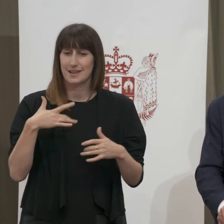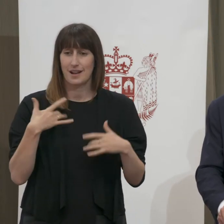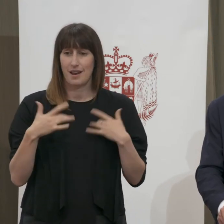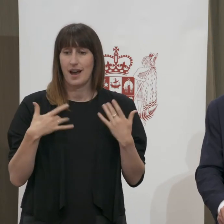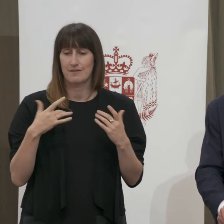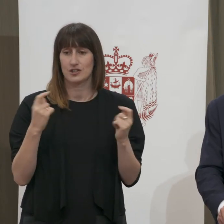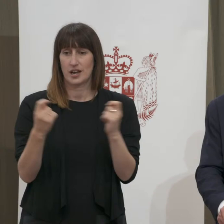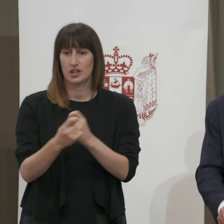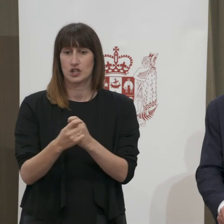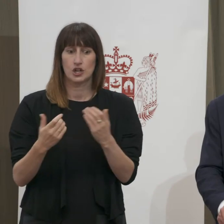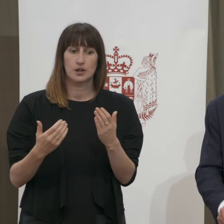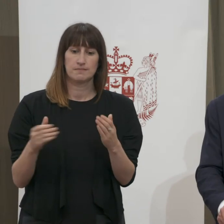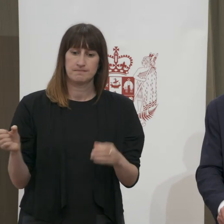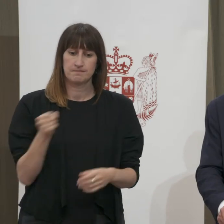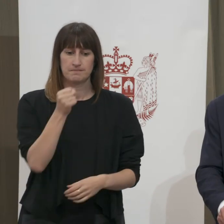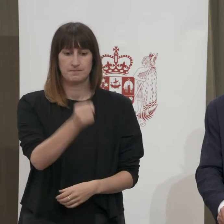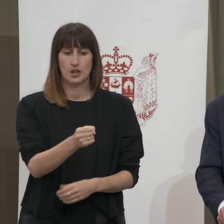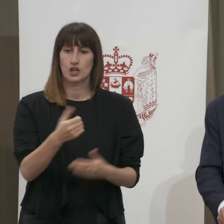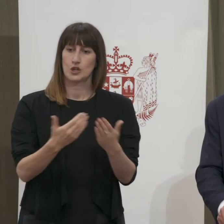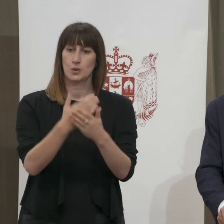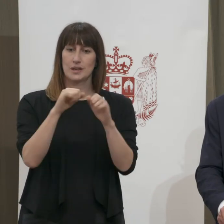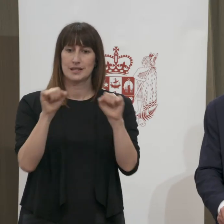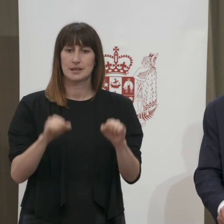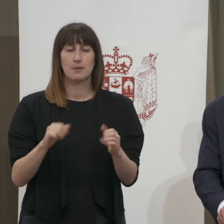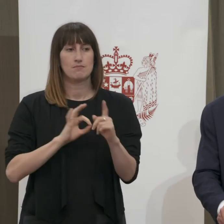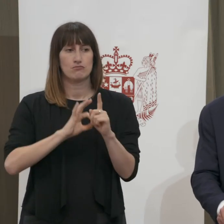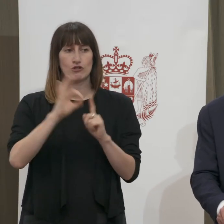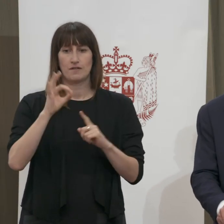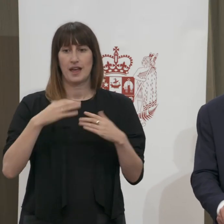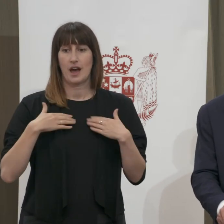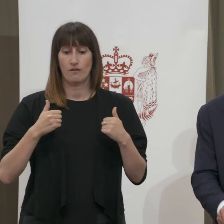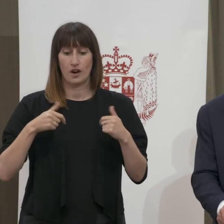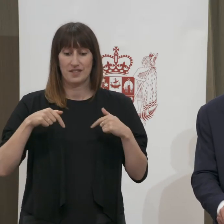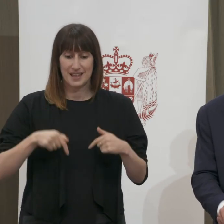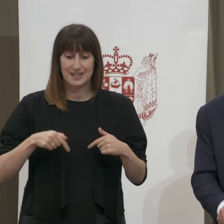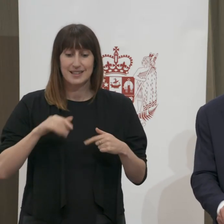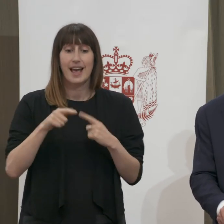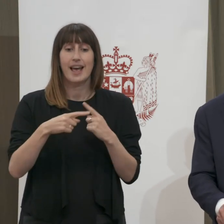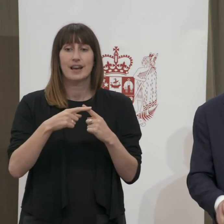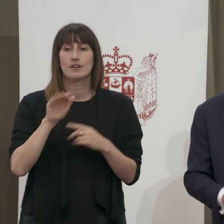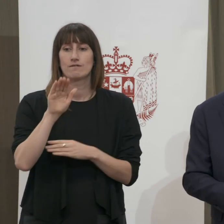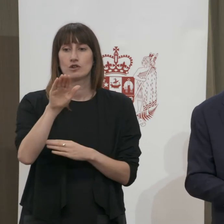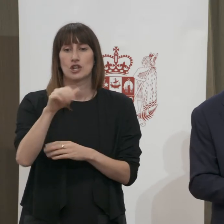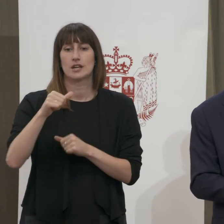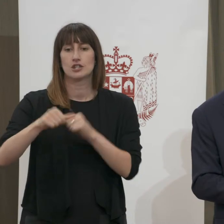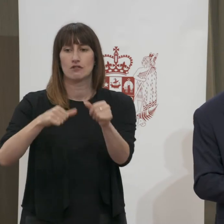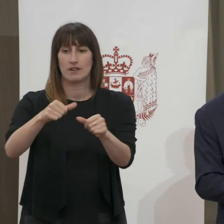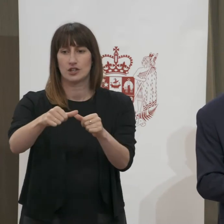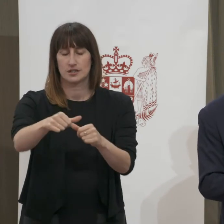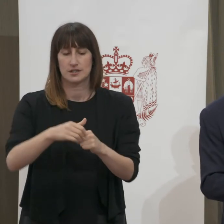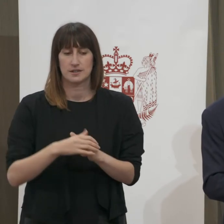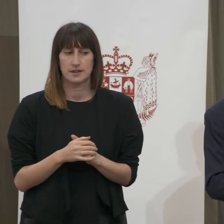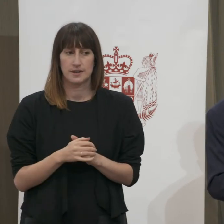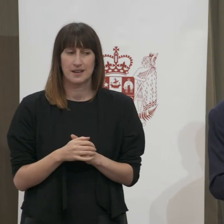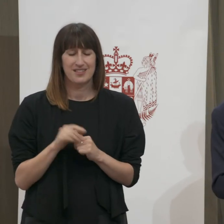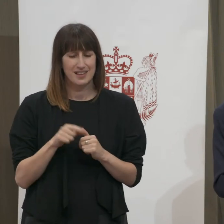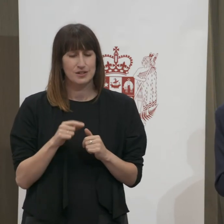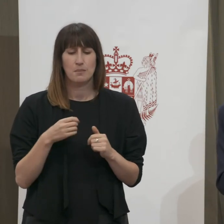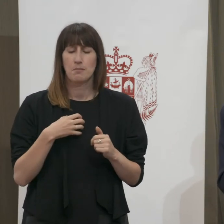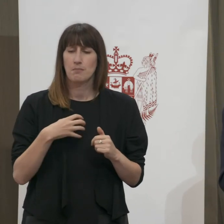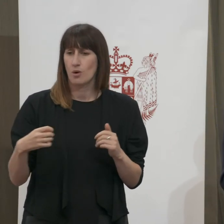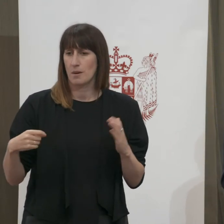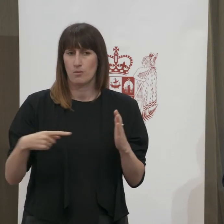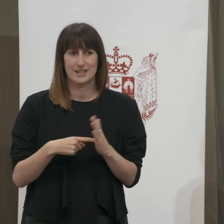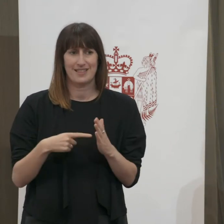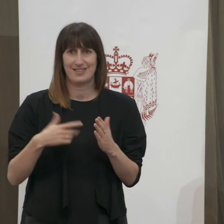new system and to improve the health of this and future generations. It is more important than ever